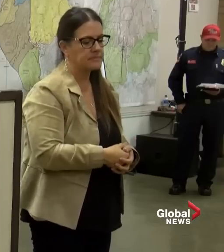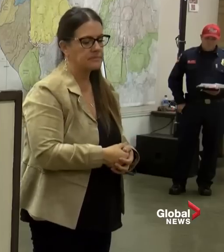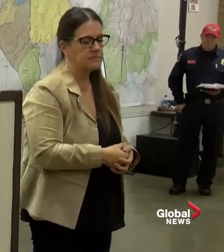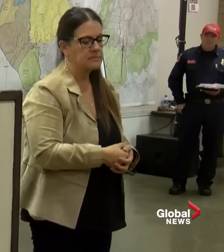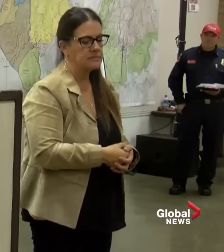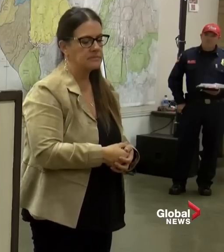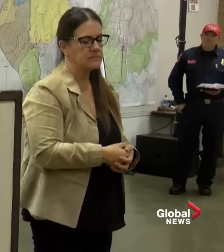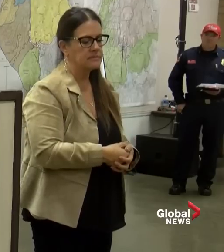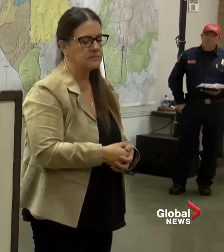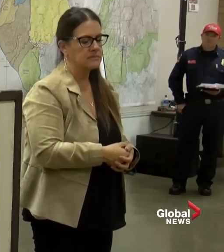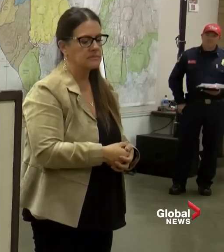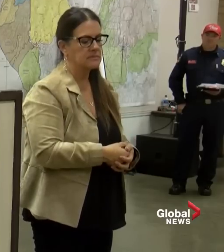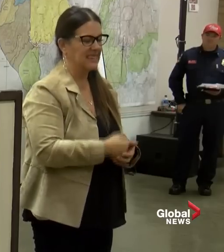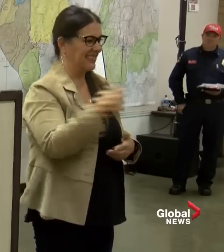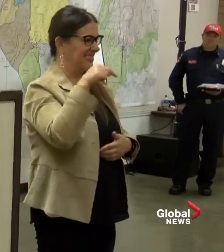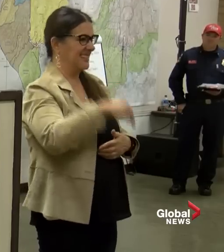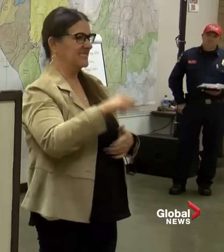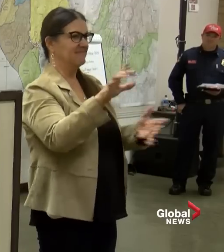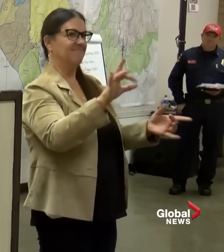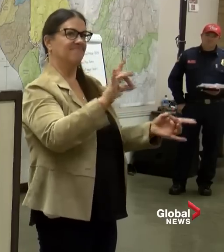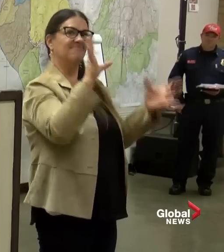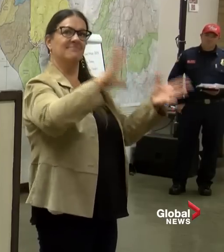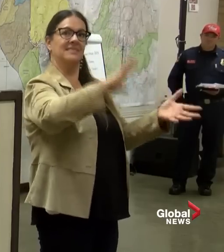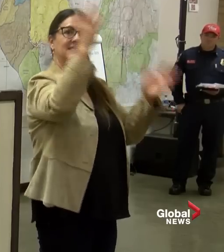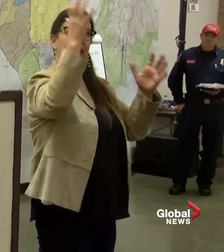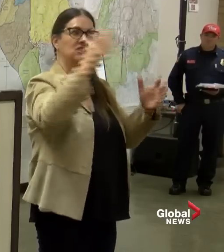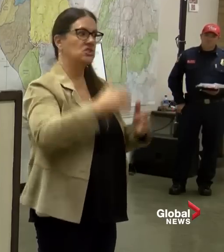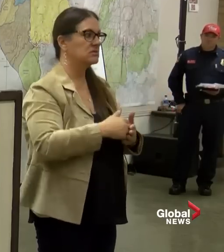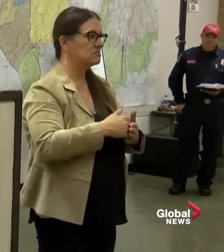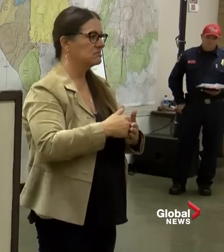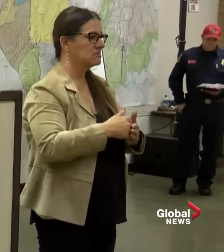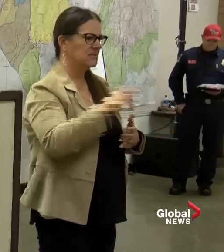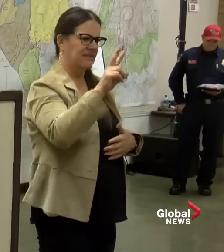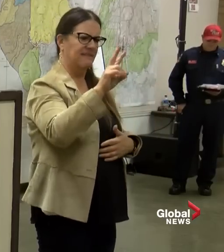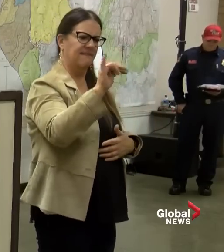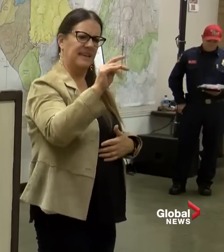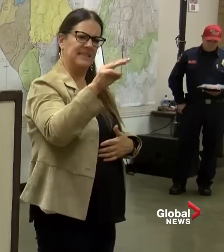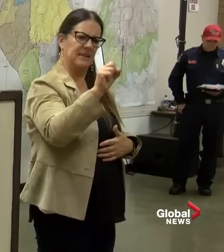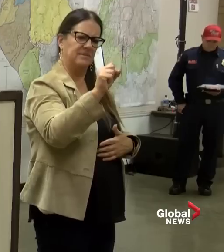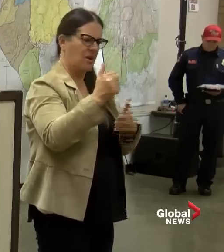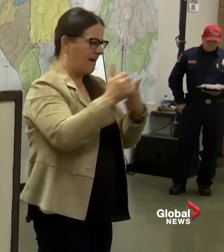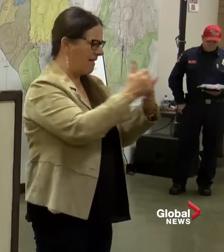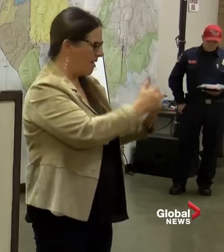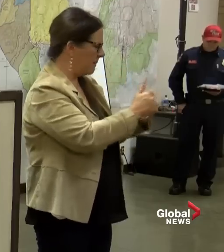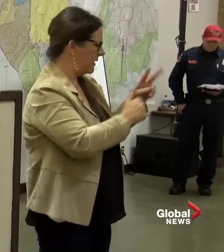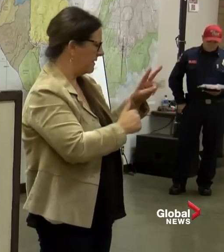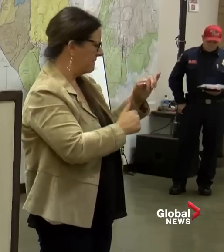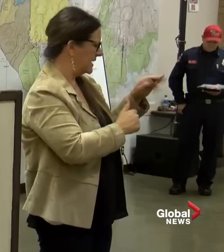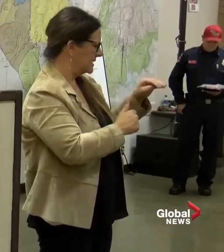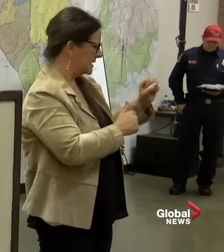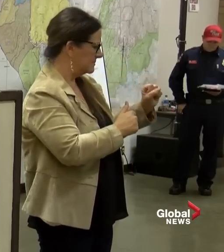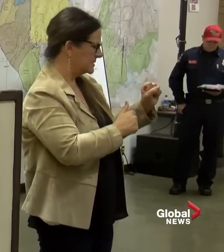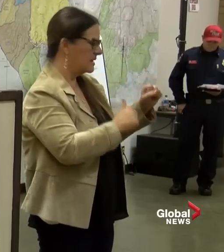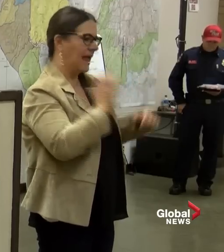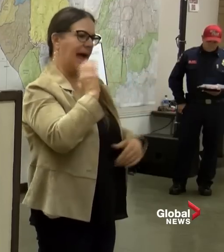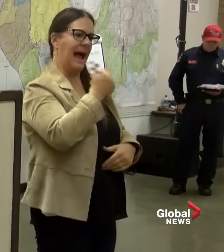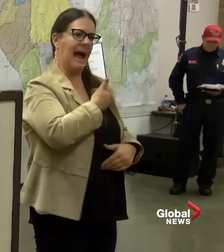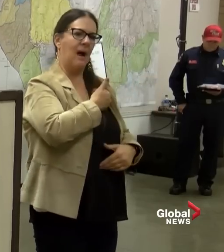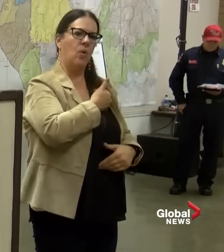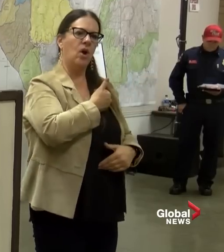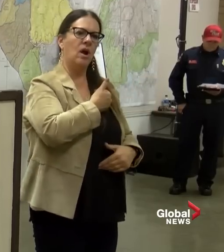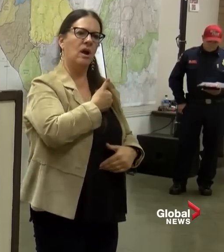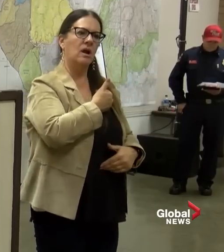In this disaster, we have victims helping victims, and our adult leaders need all